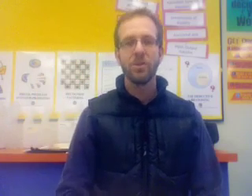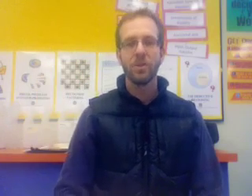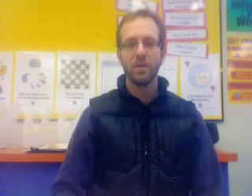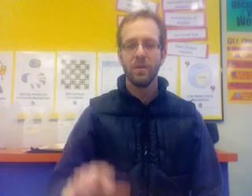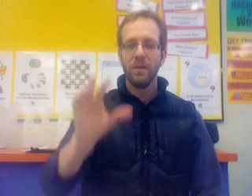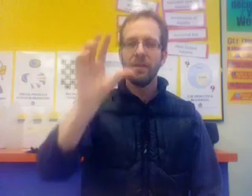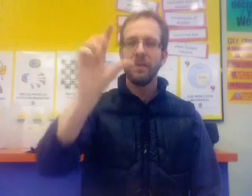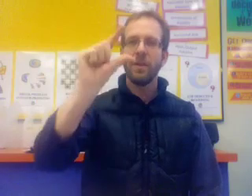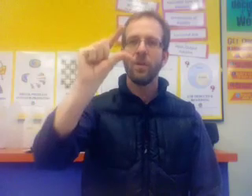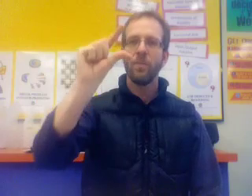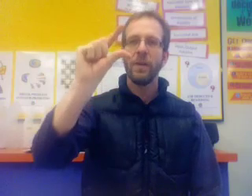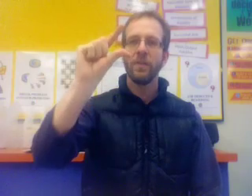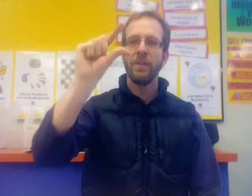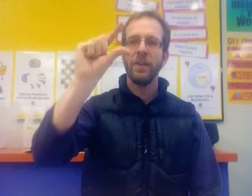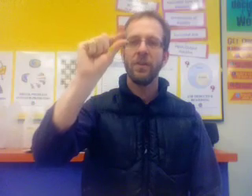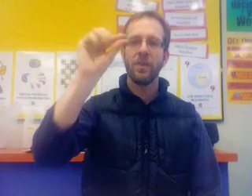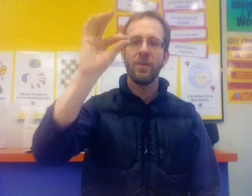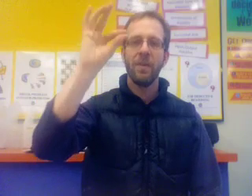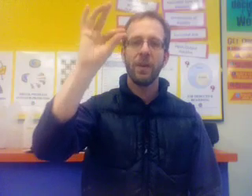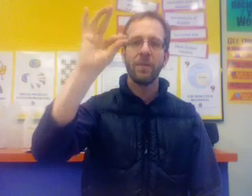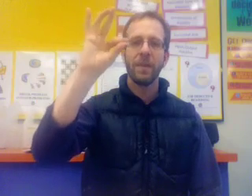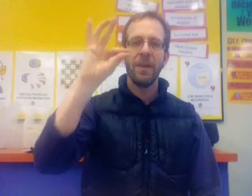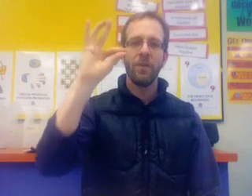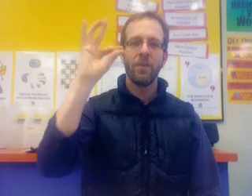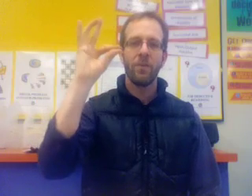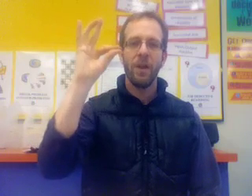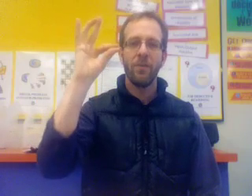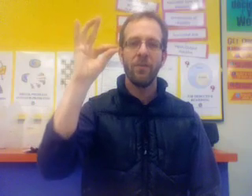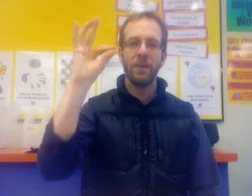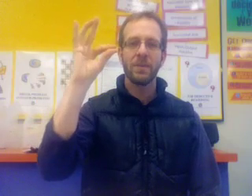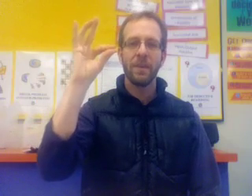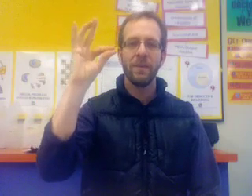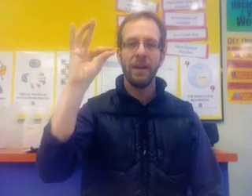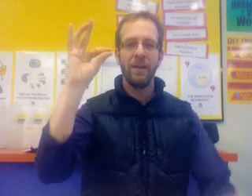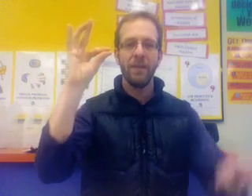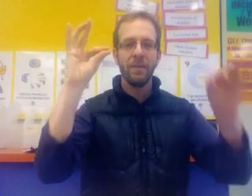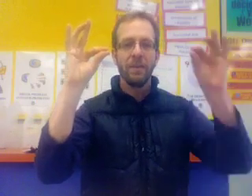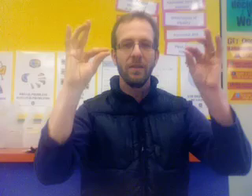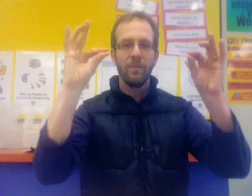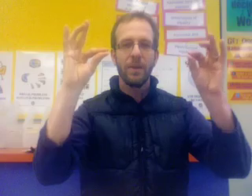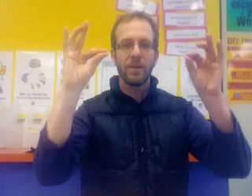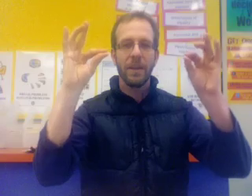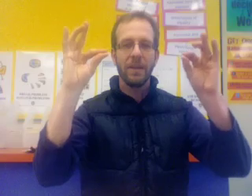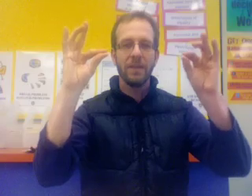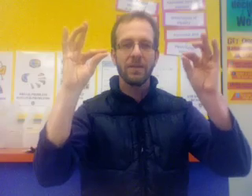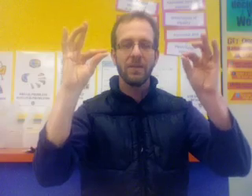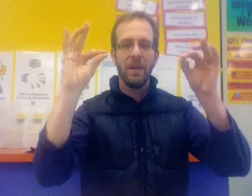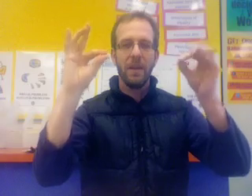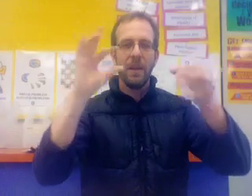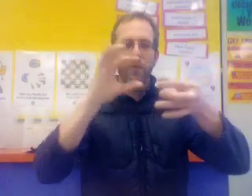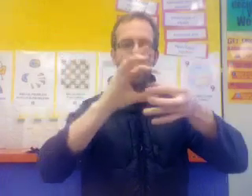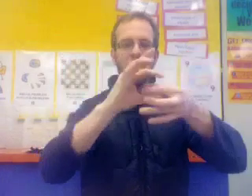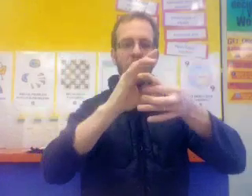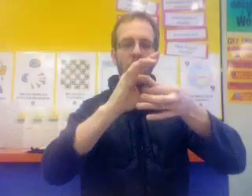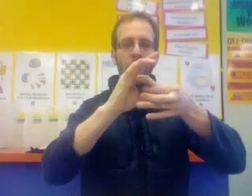Message. Take your pointer finger and your thumb, bring them together with your other fingers up in the air, much like this. And we're going to loop